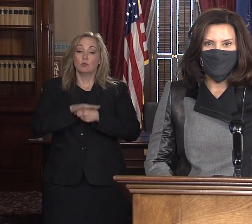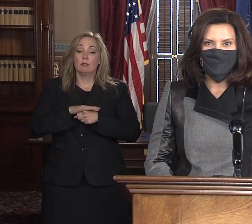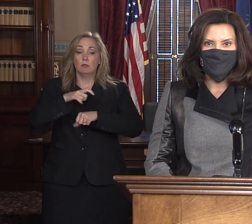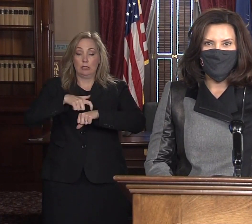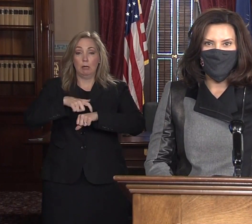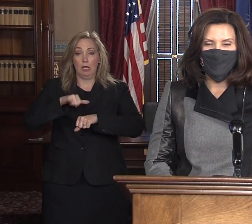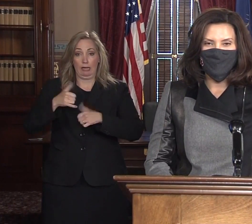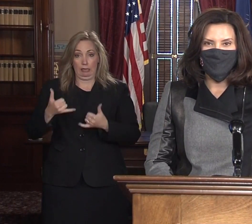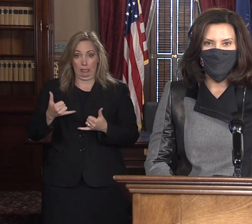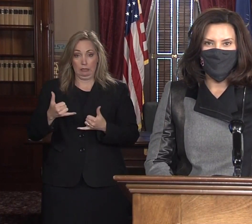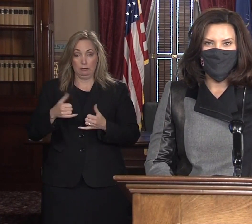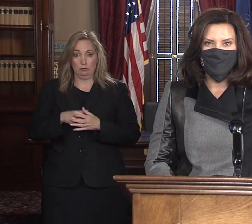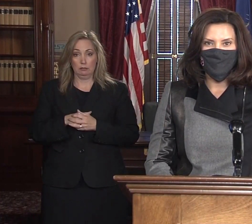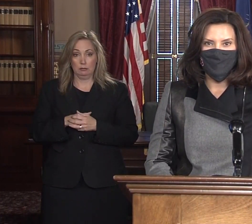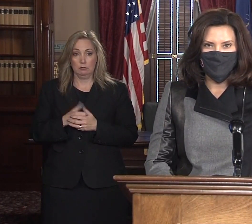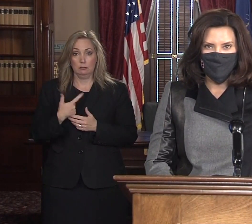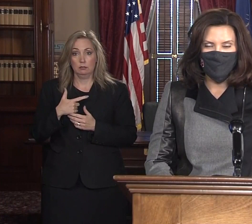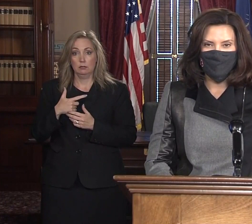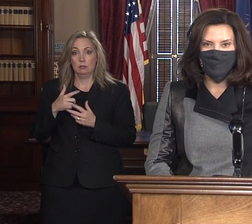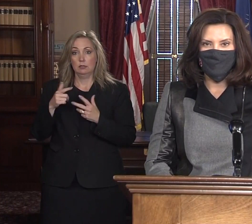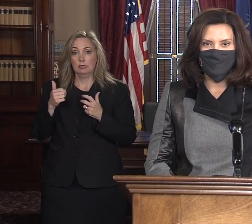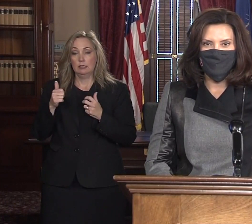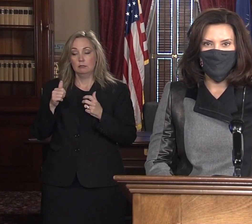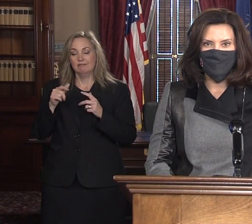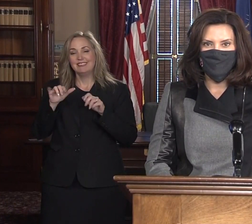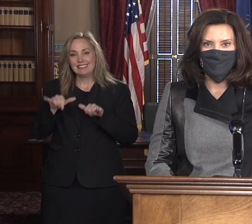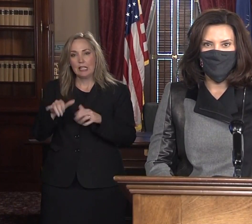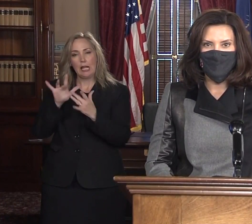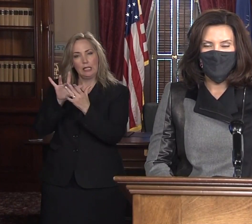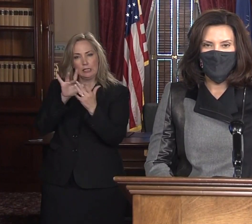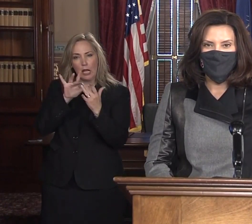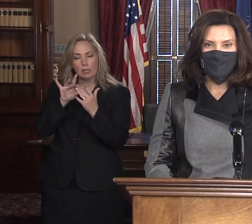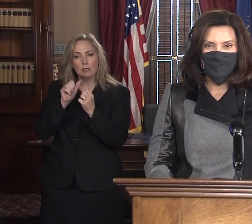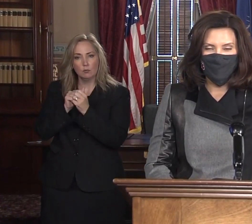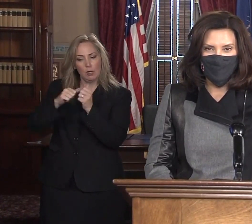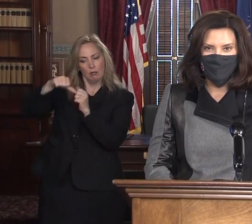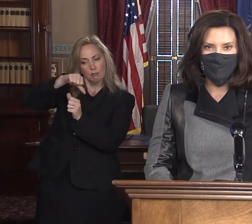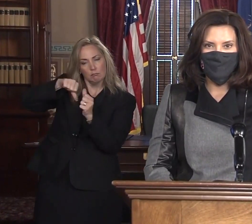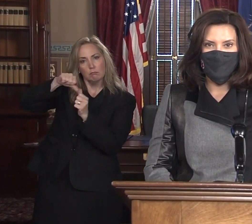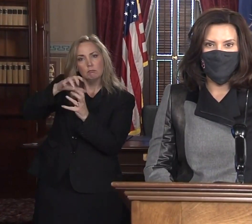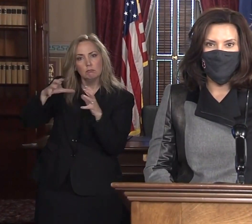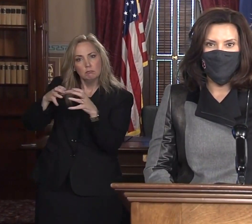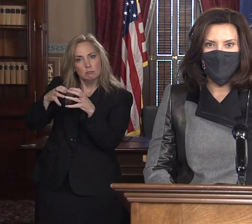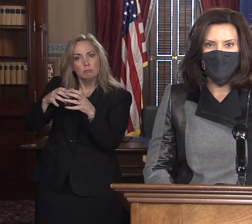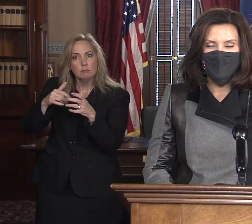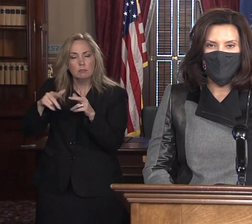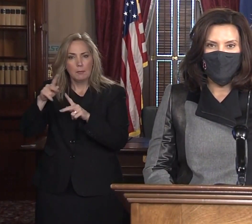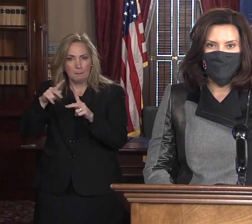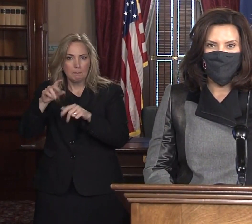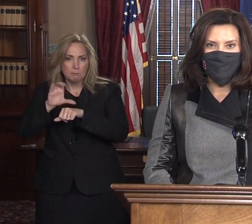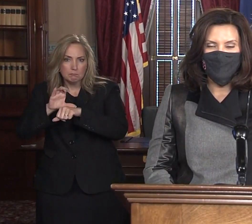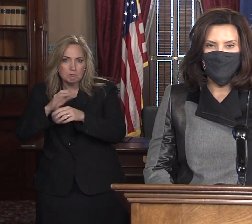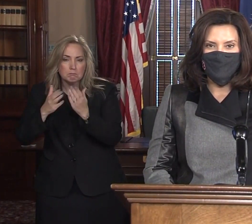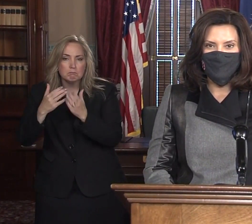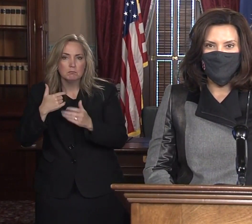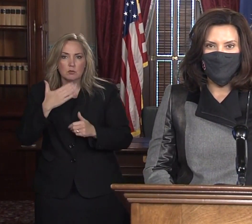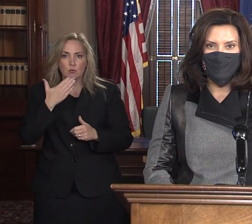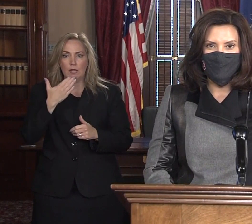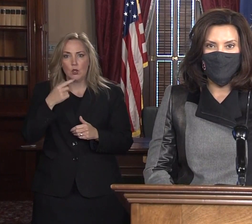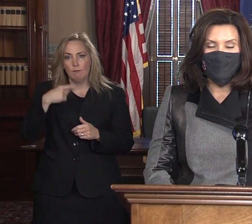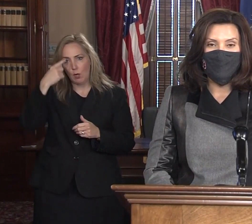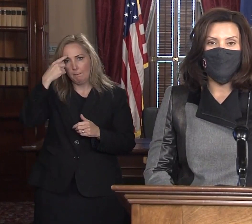staying connected, even though we have to stay apart, is really important, as Dr. J mentioned about the toll on mental health. This